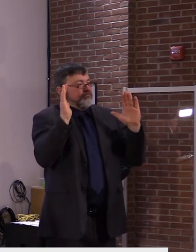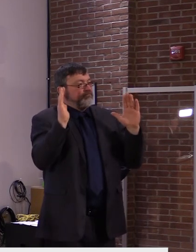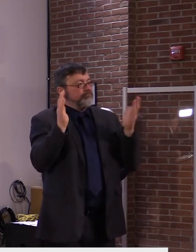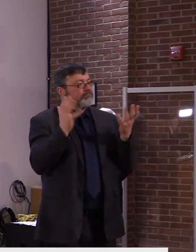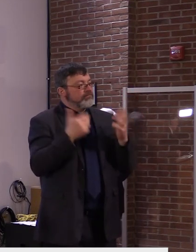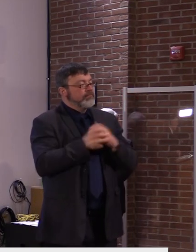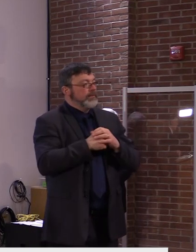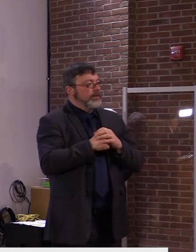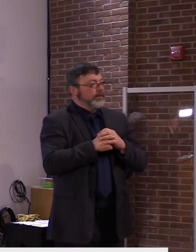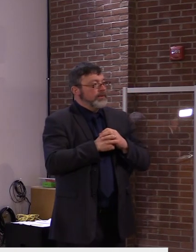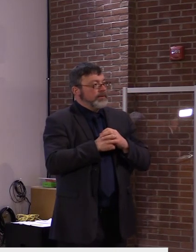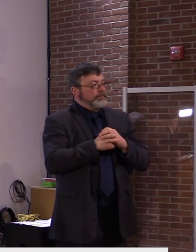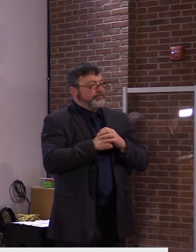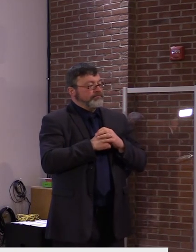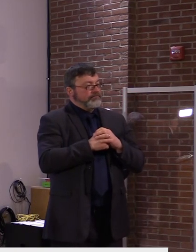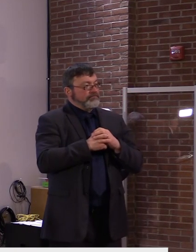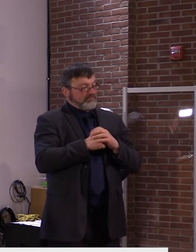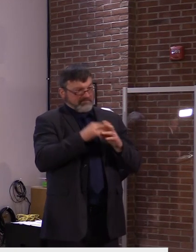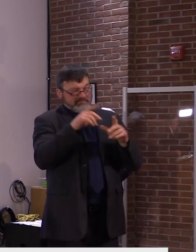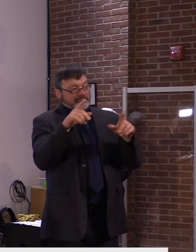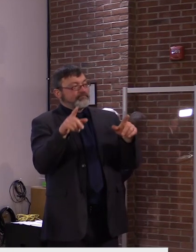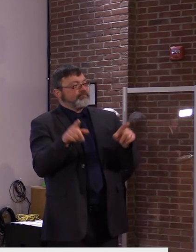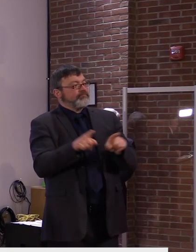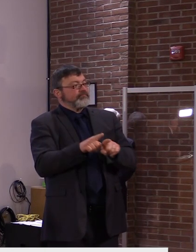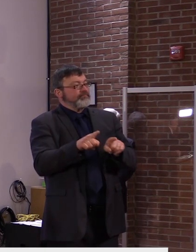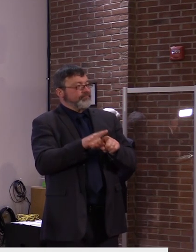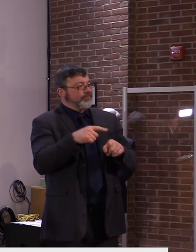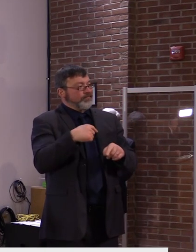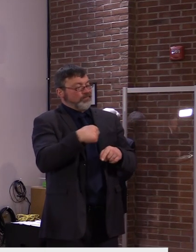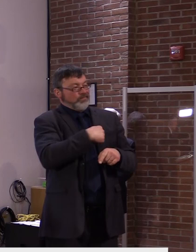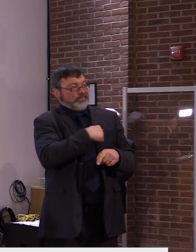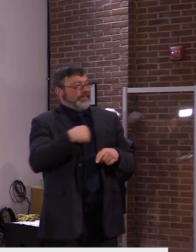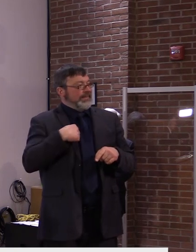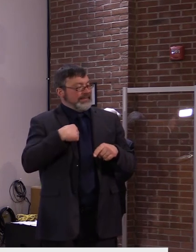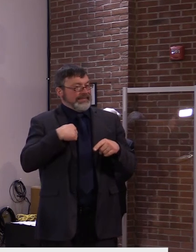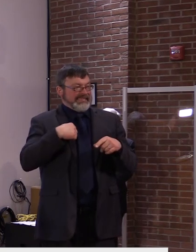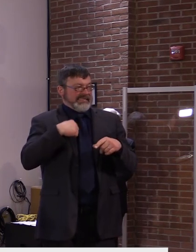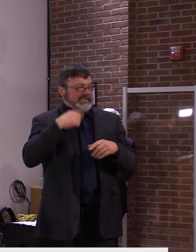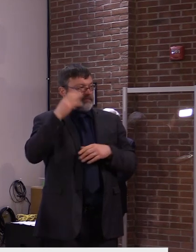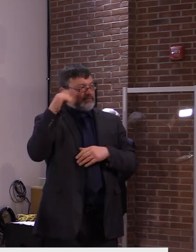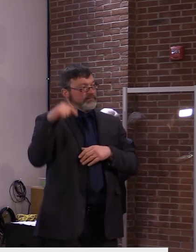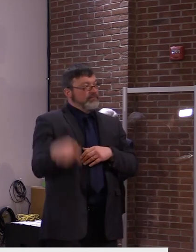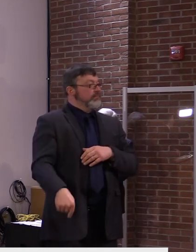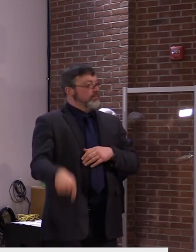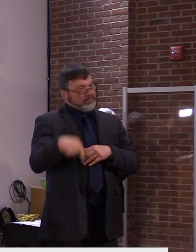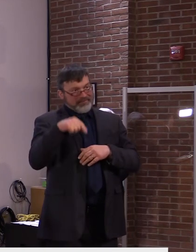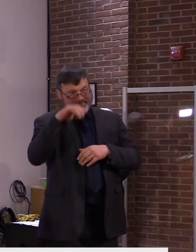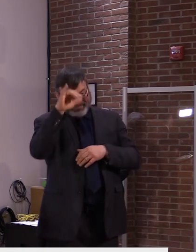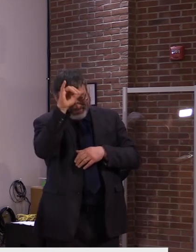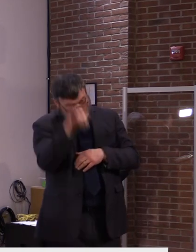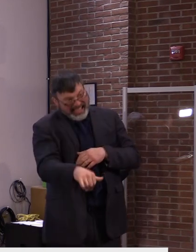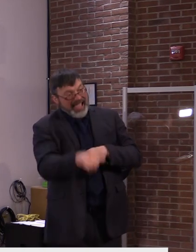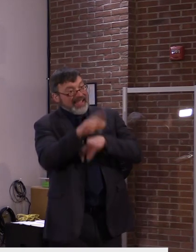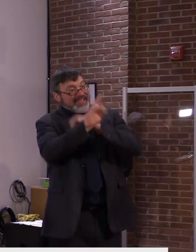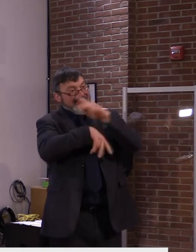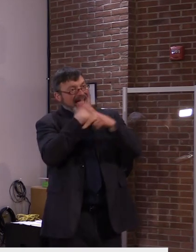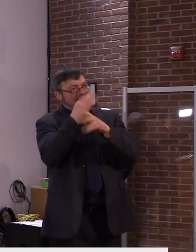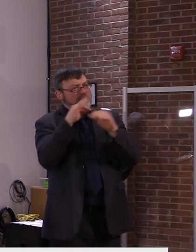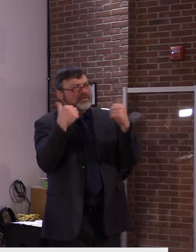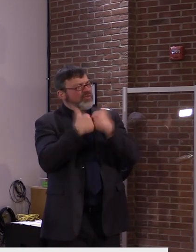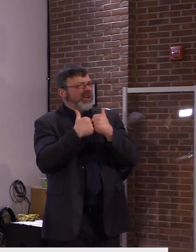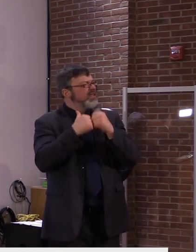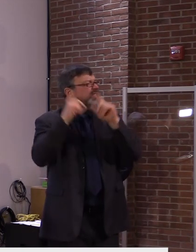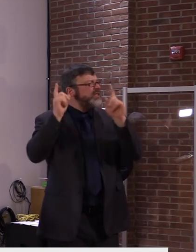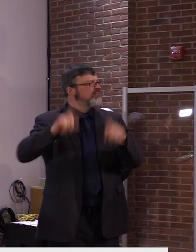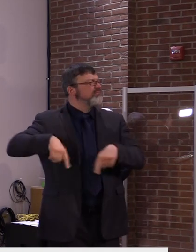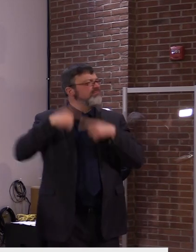demographic situations that were challenging in Vermont in terms of our aging population that existed prior to COVID, and those will manifest themselves